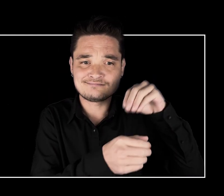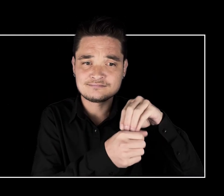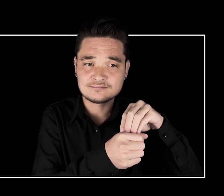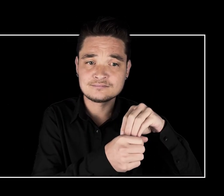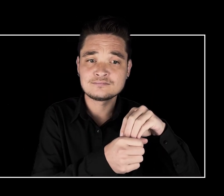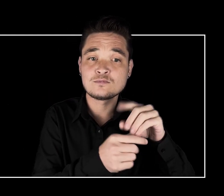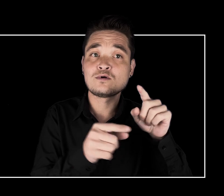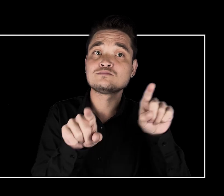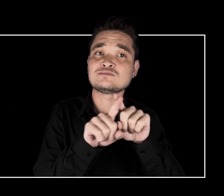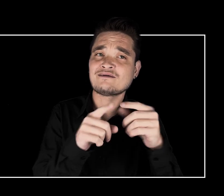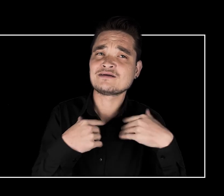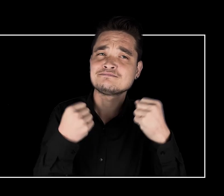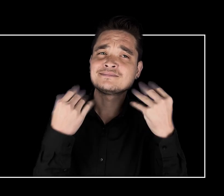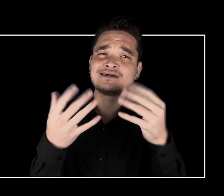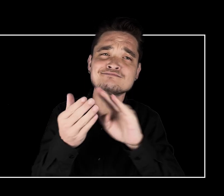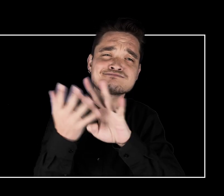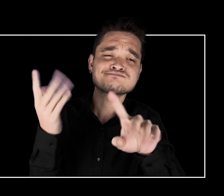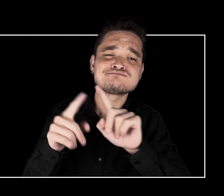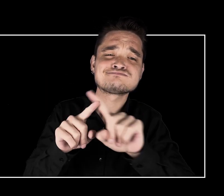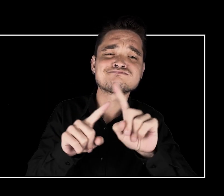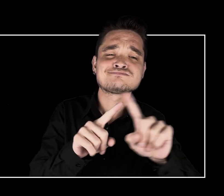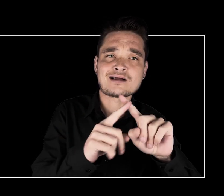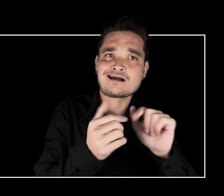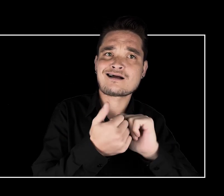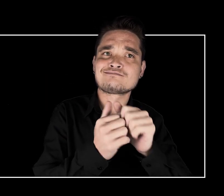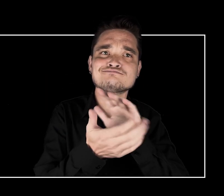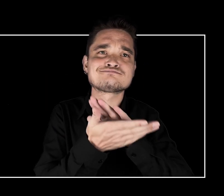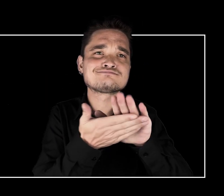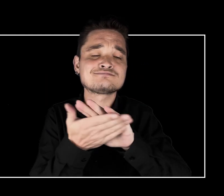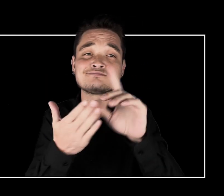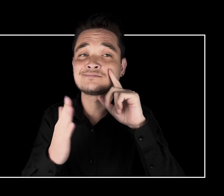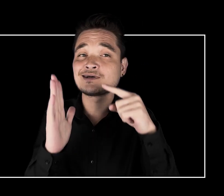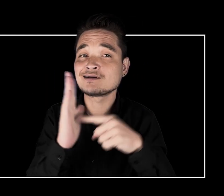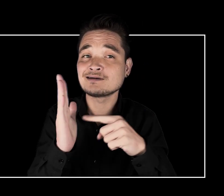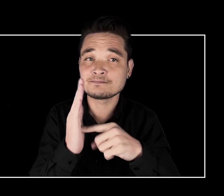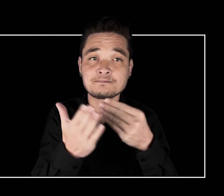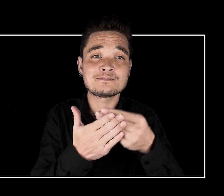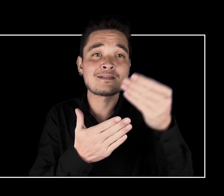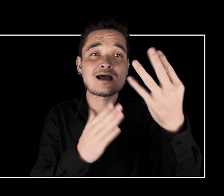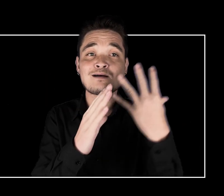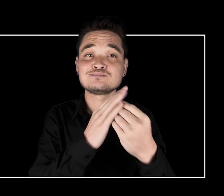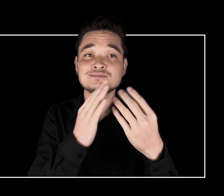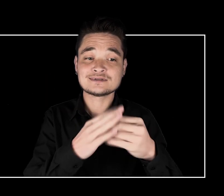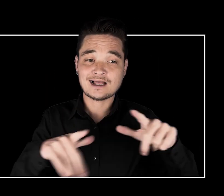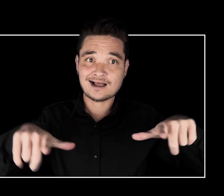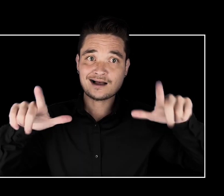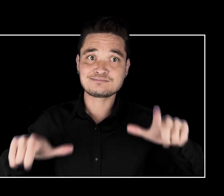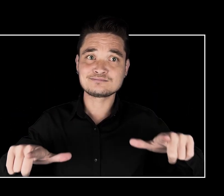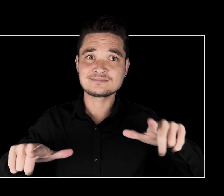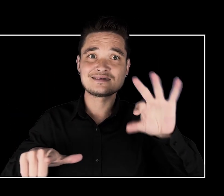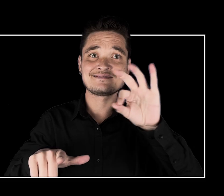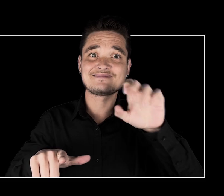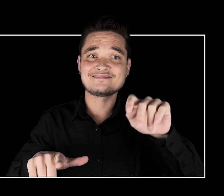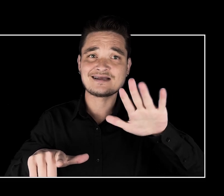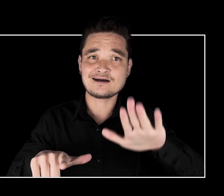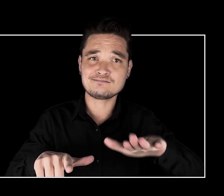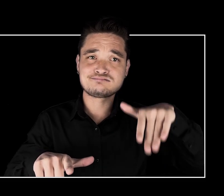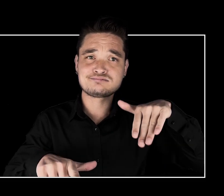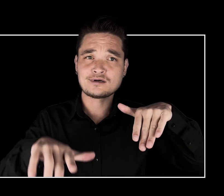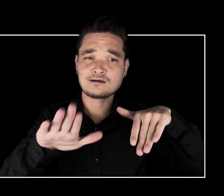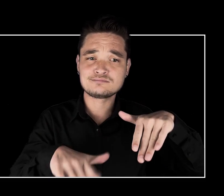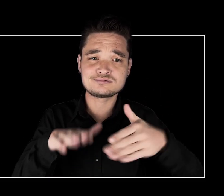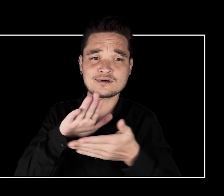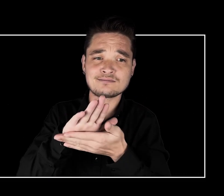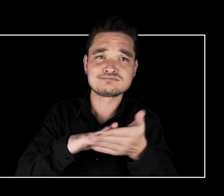to keep your house clean. Put mats at your doors. Mats that are at least 4 feet long are best. They will